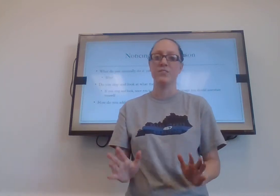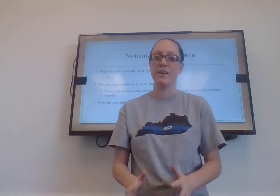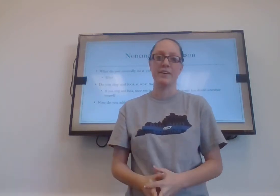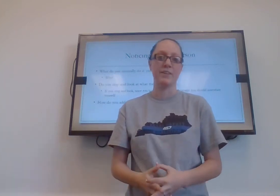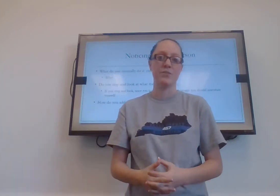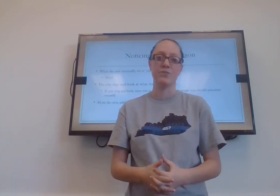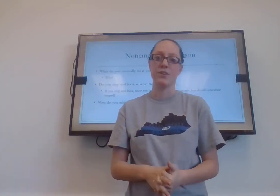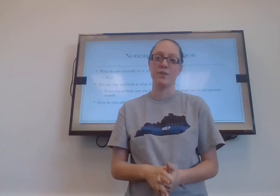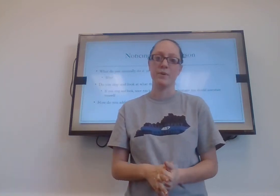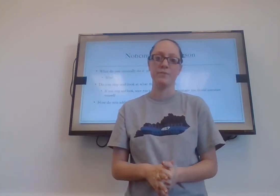not.